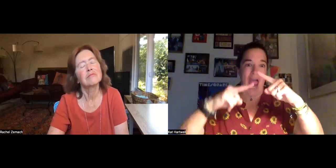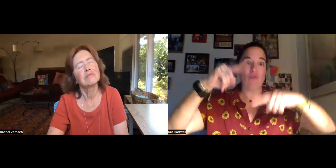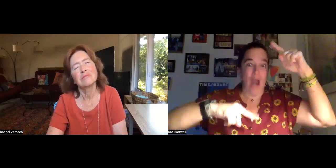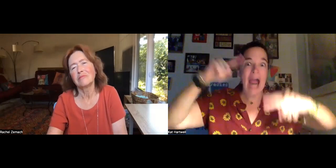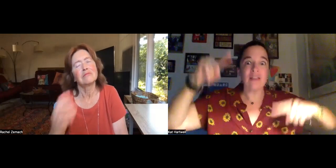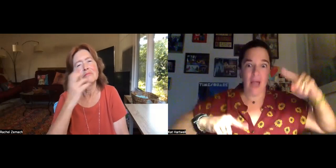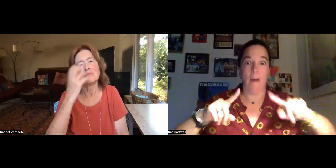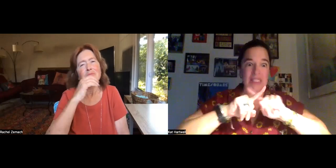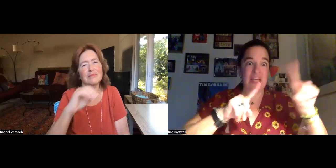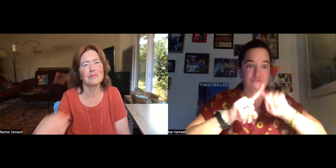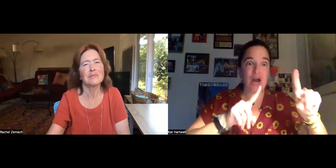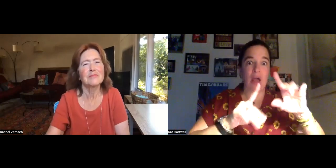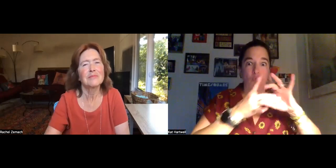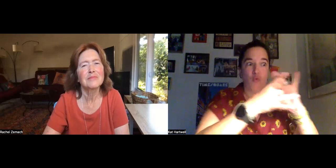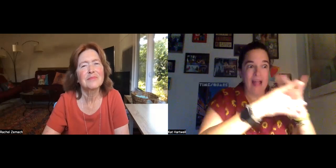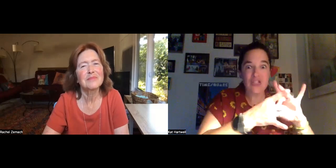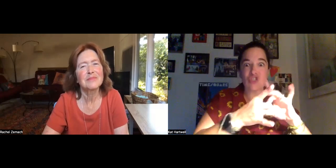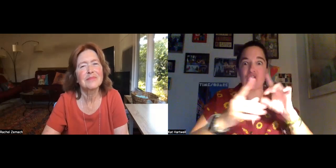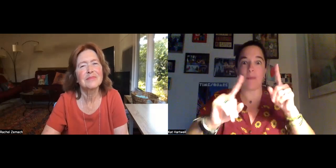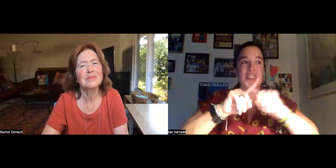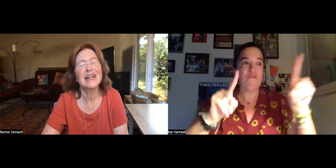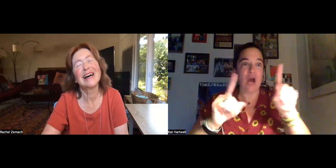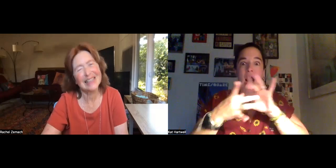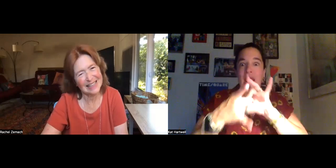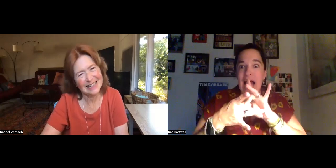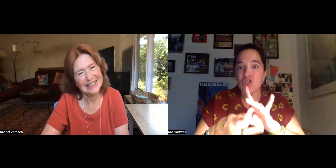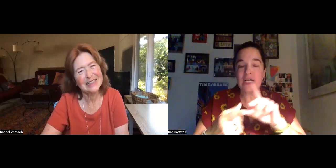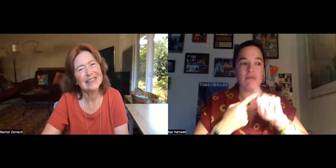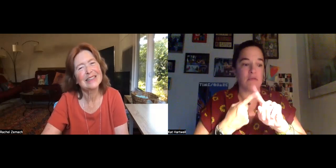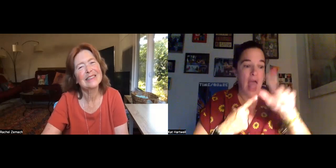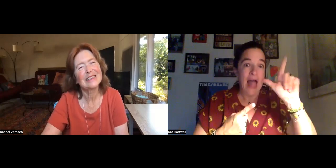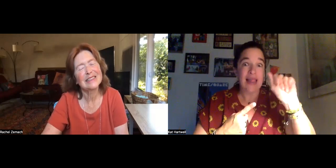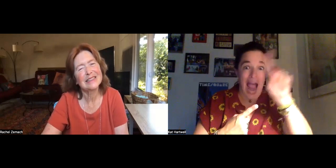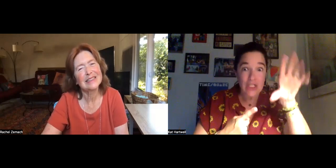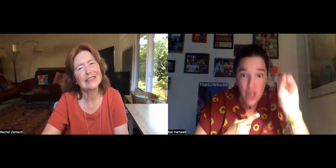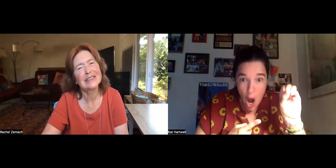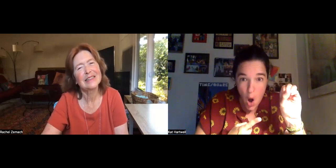had random different relationships, different connections, Laszlo,